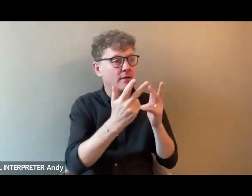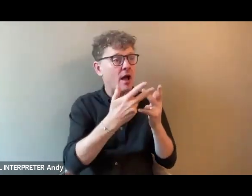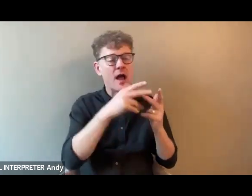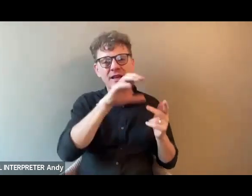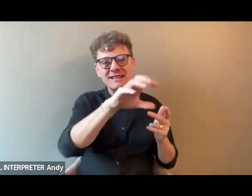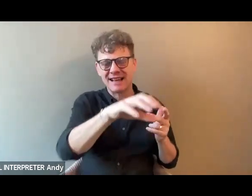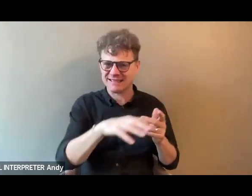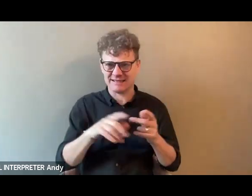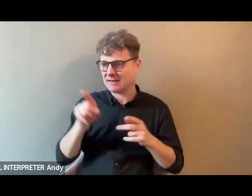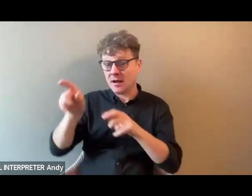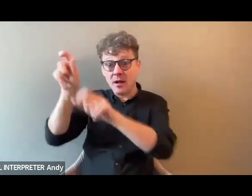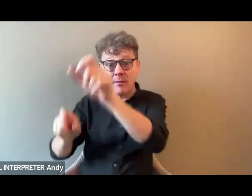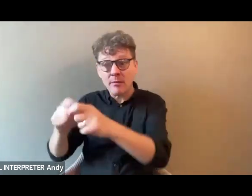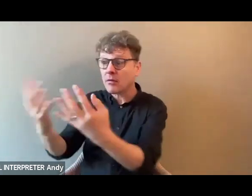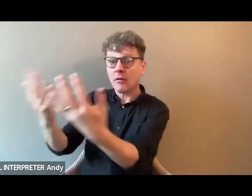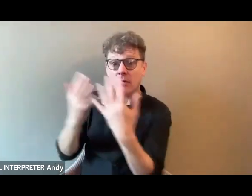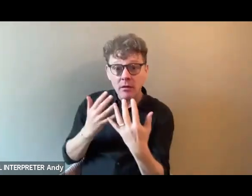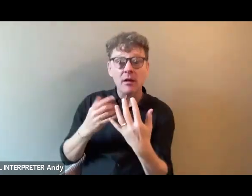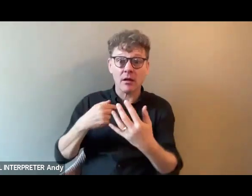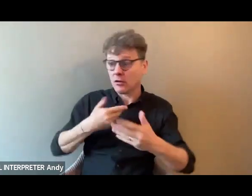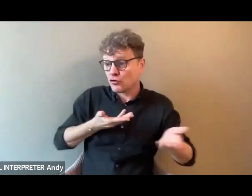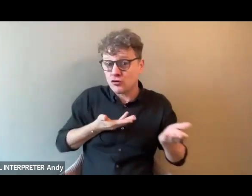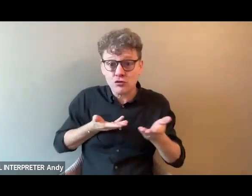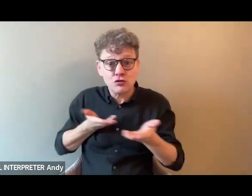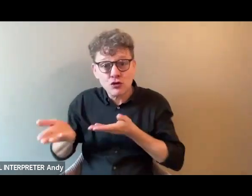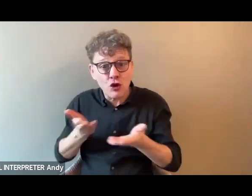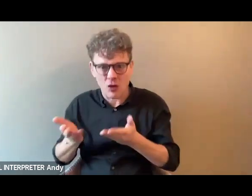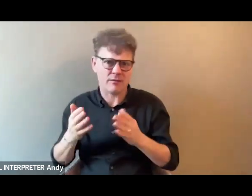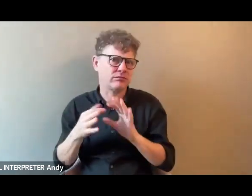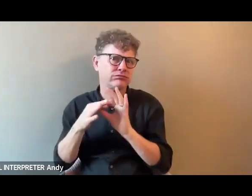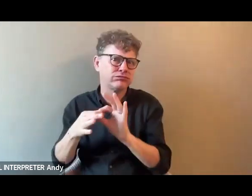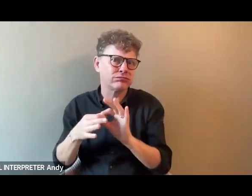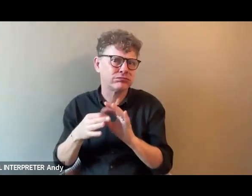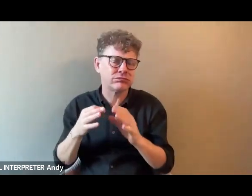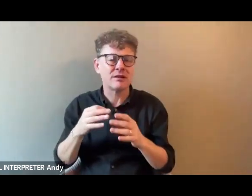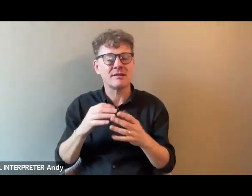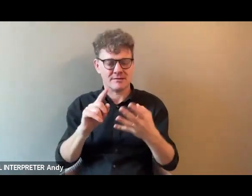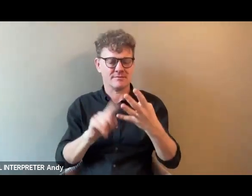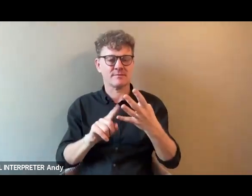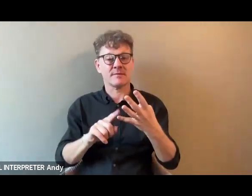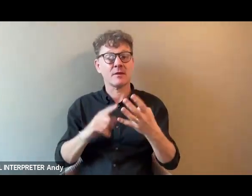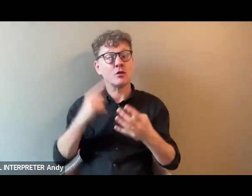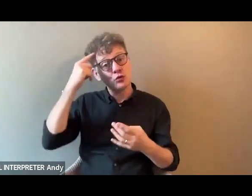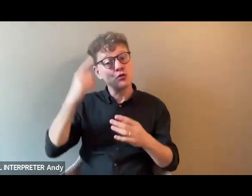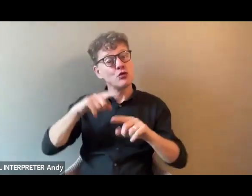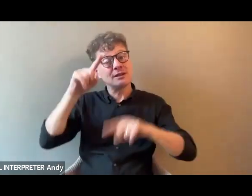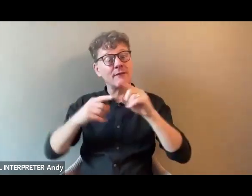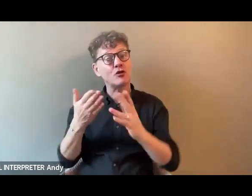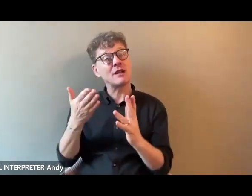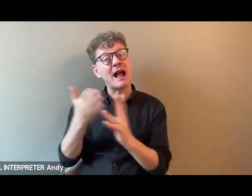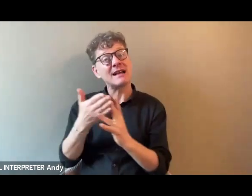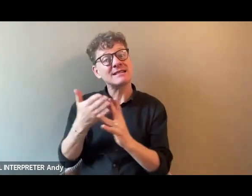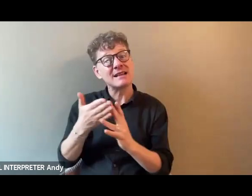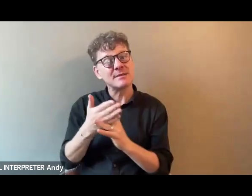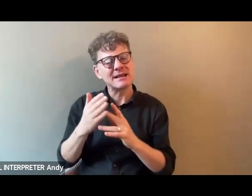two things are deeply intertwined. And finally, a plea to ensure that the work of improving neurodivergent accessibility doesn't